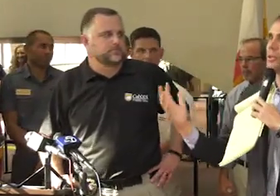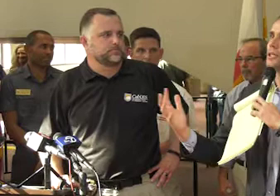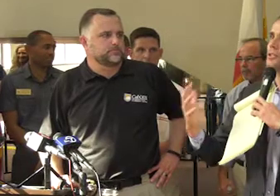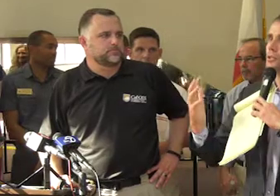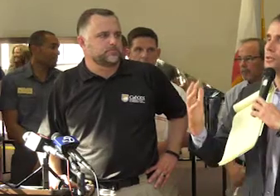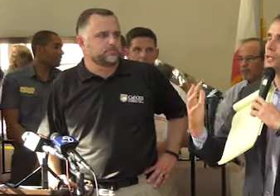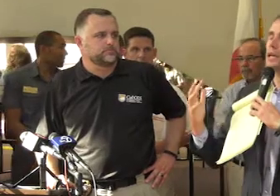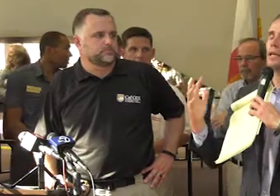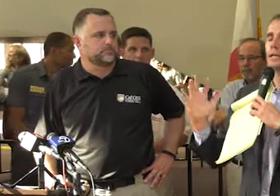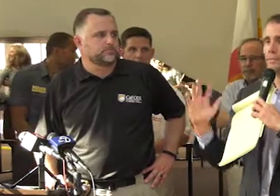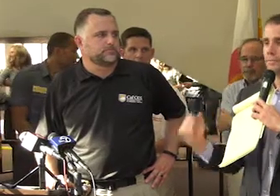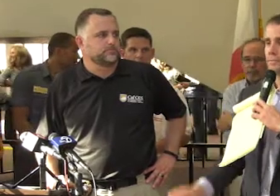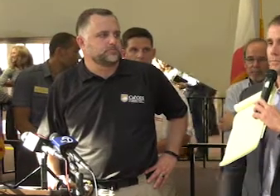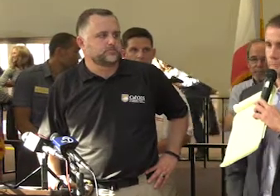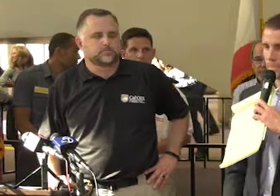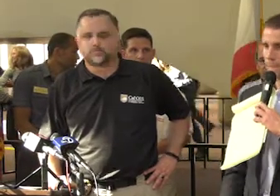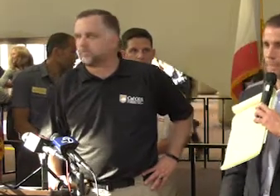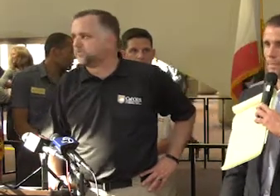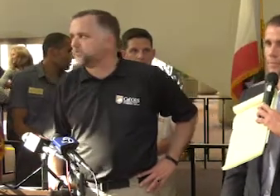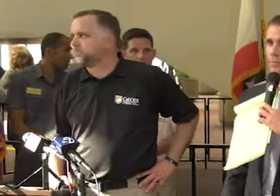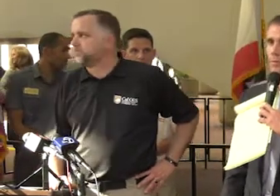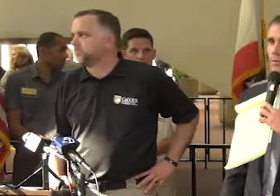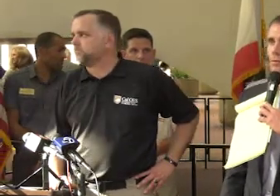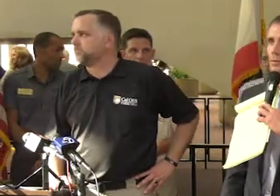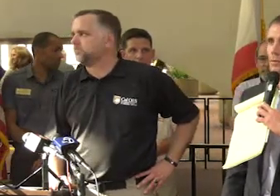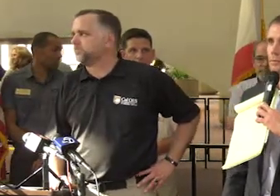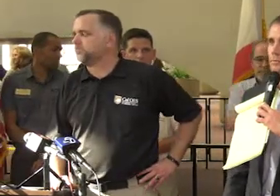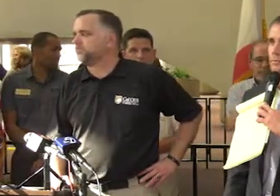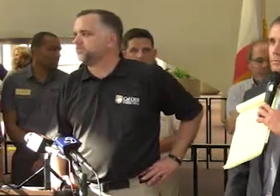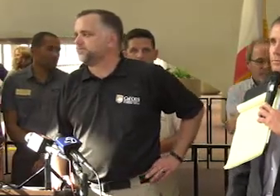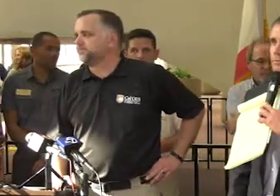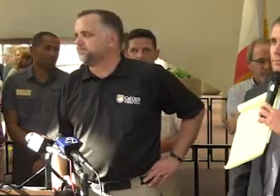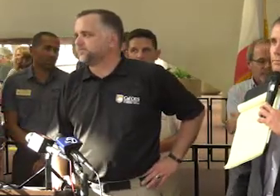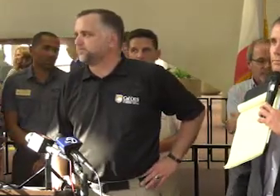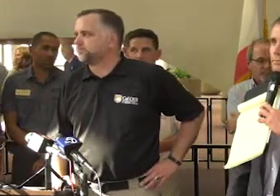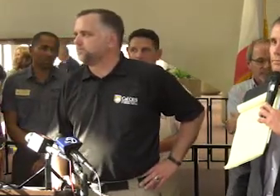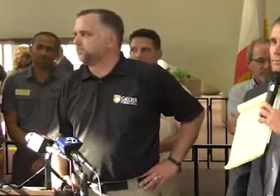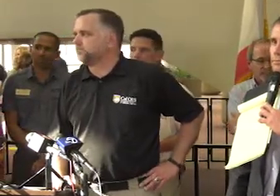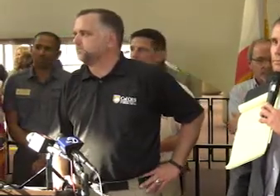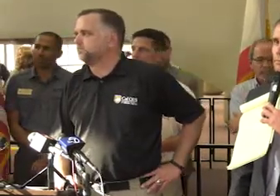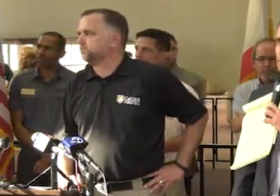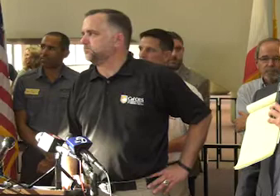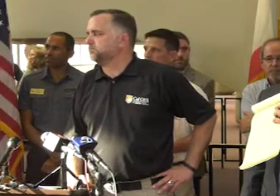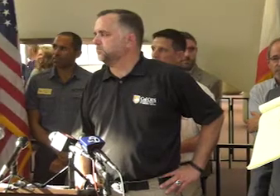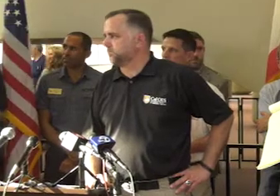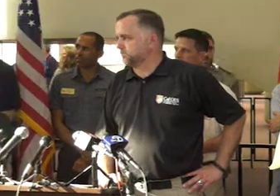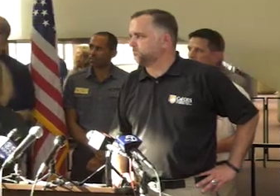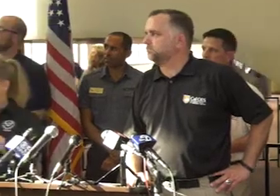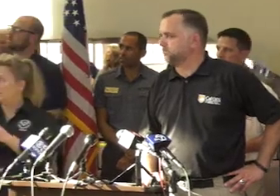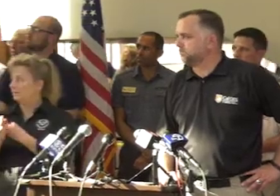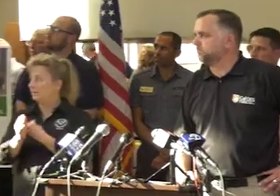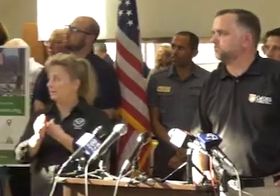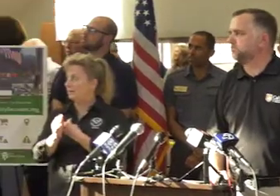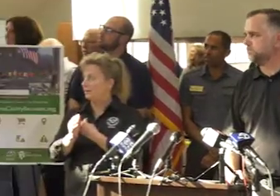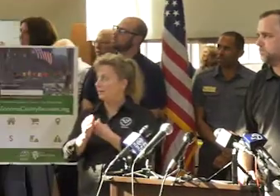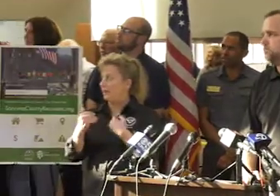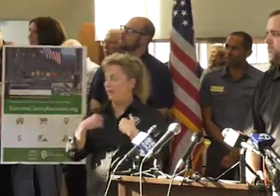So then what we're going to do, and I take my question, and what it is for all of us who opt in to get